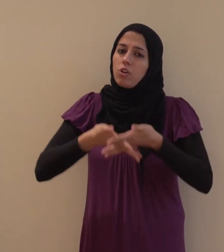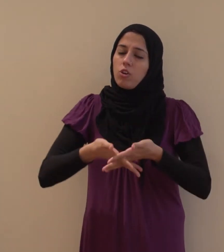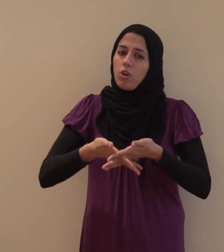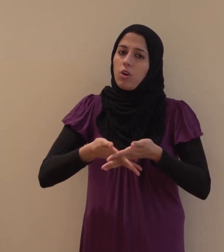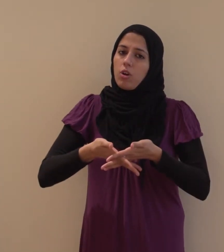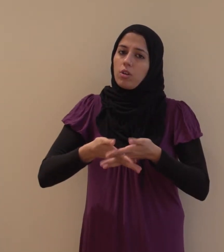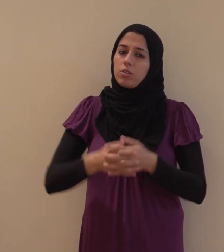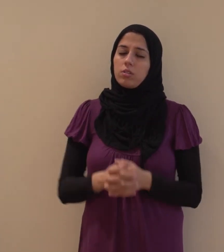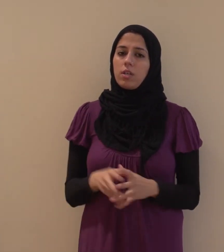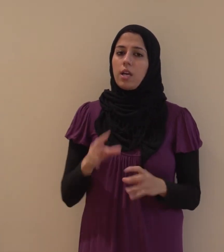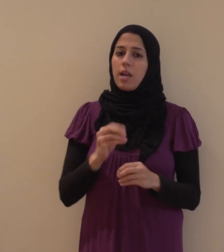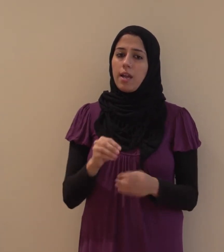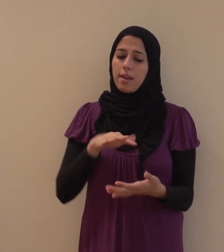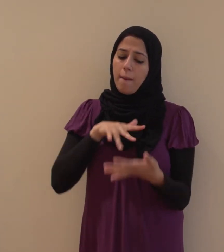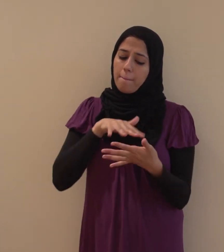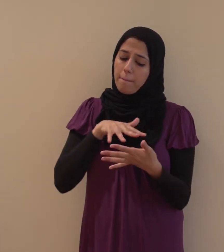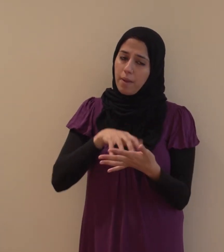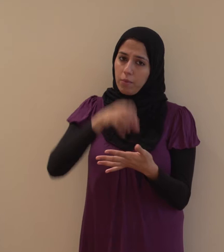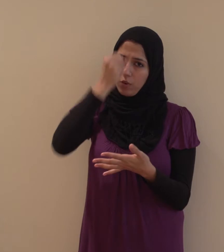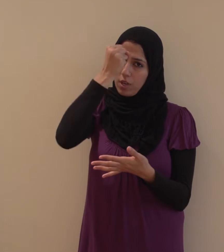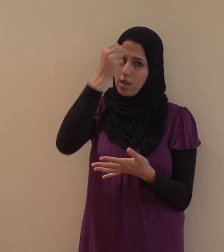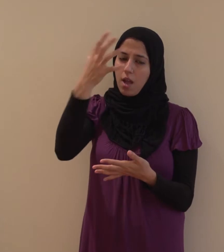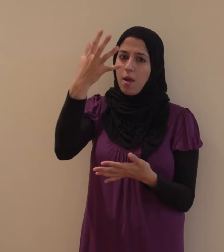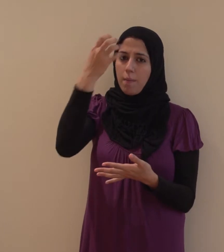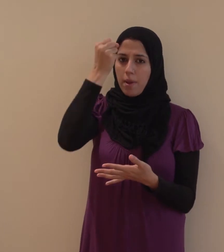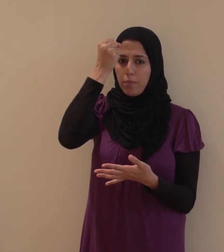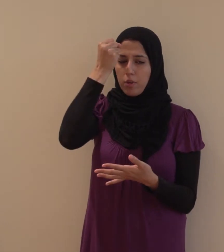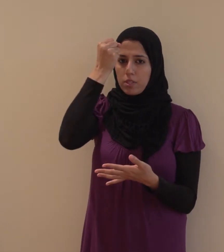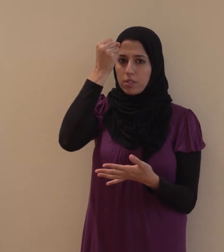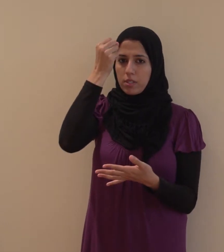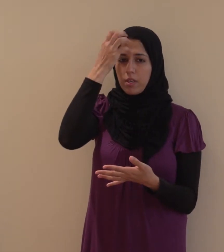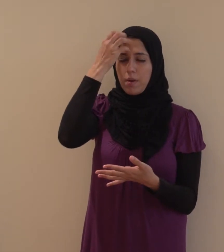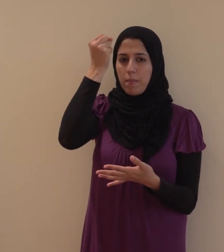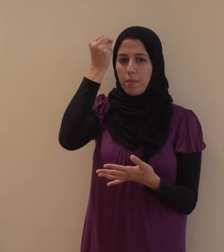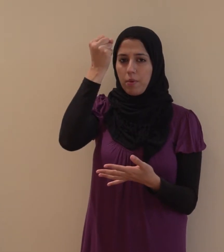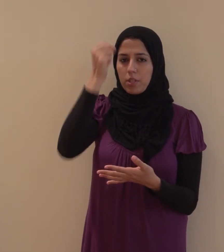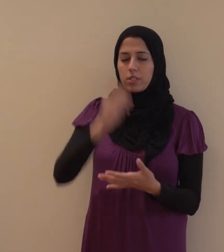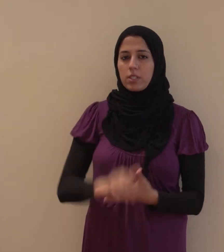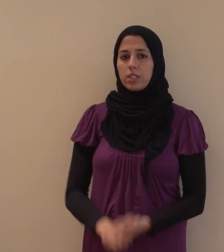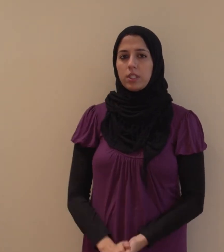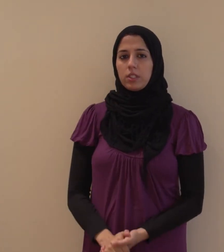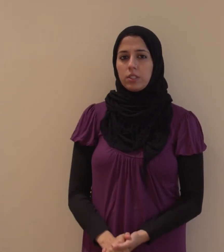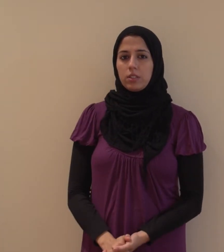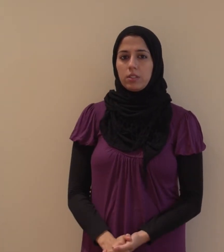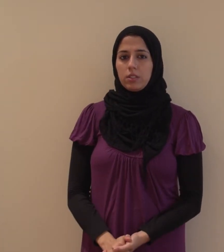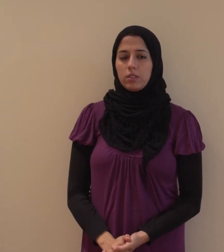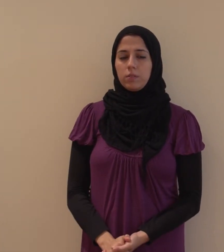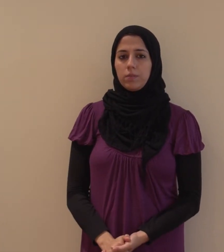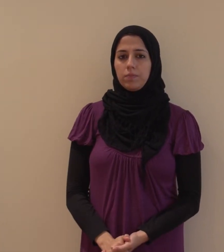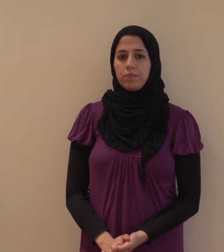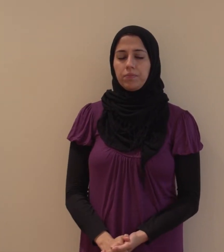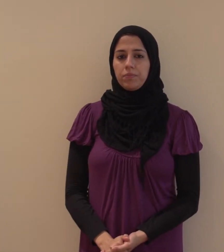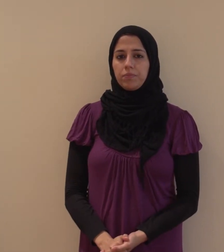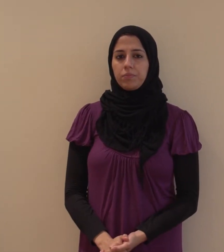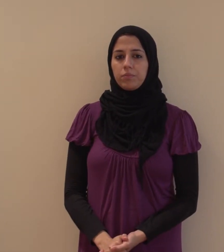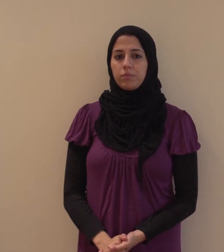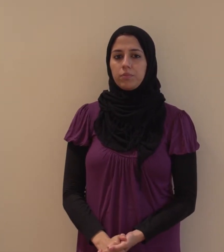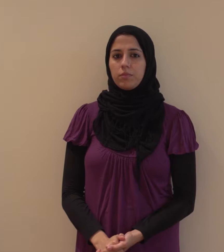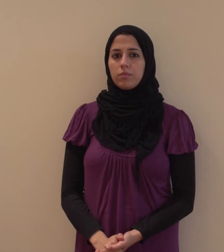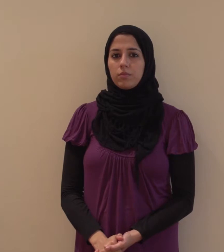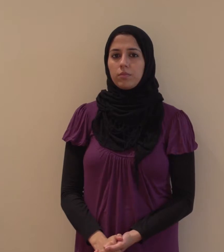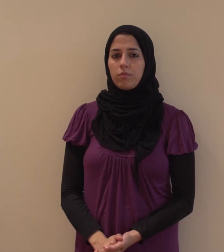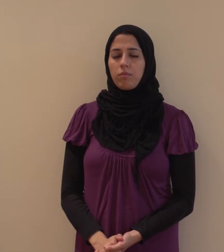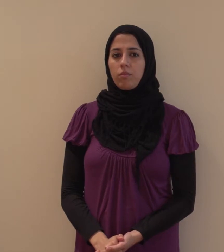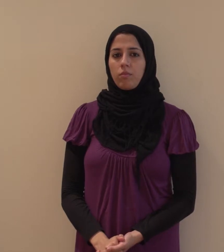should review it. Because he has given the example of the memorizers. He says that always review what you